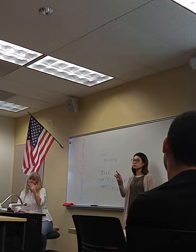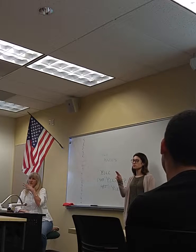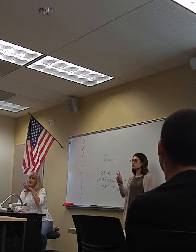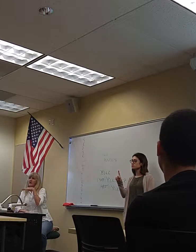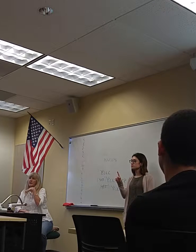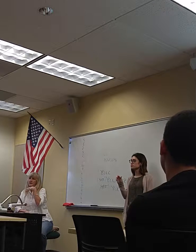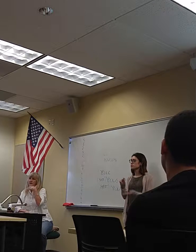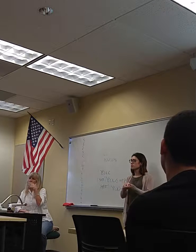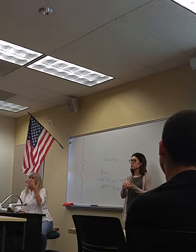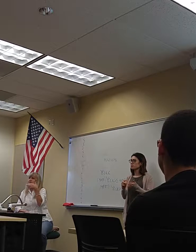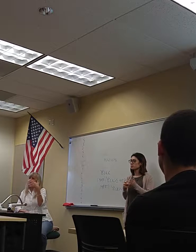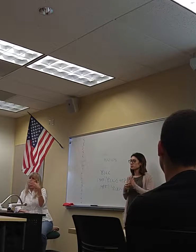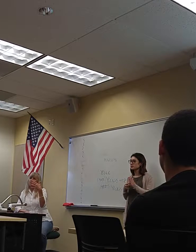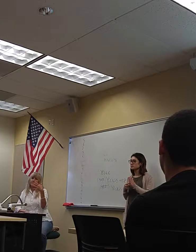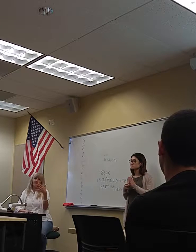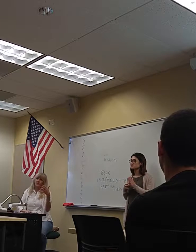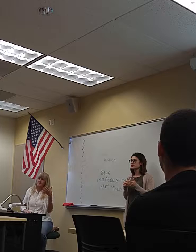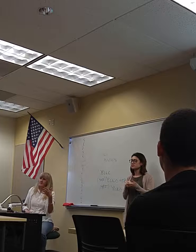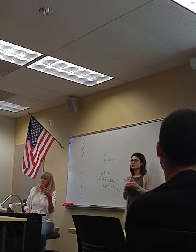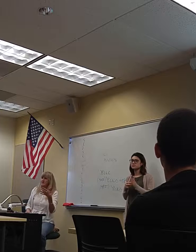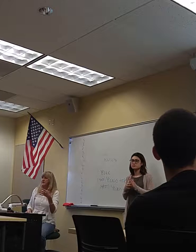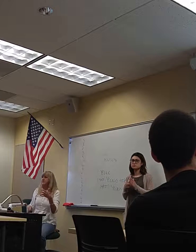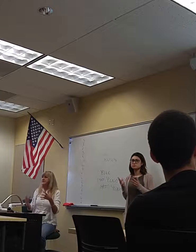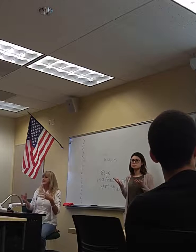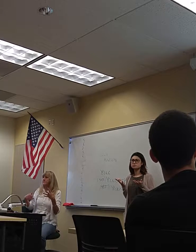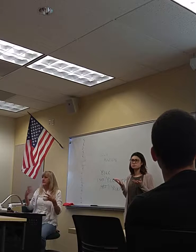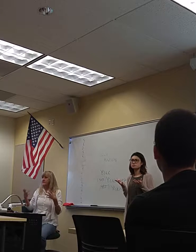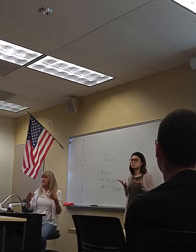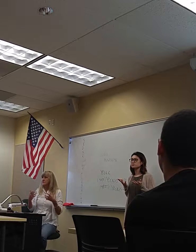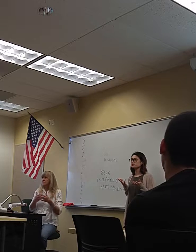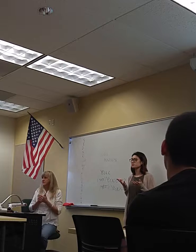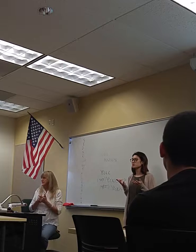Don't look at my gloss. What does it mean, playful? Give me some English words.